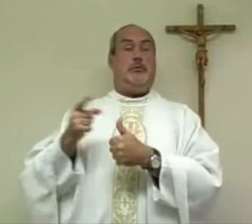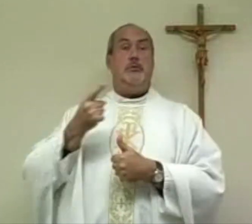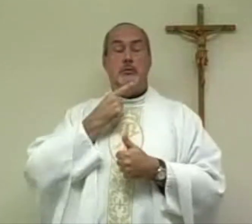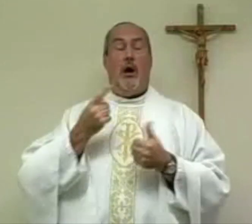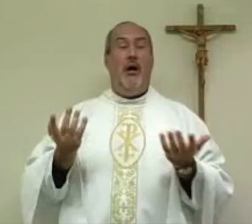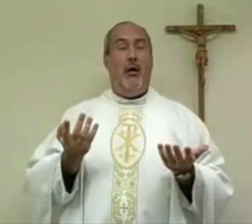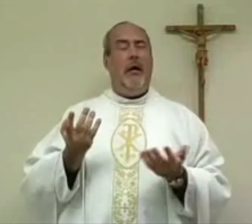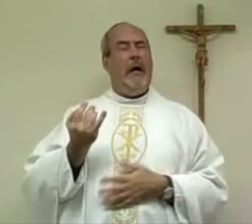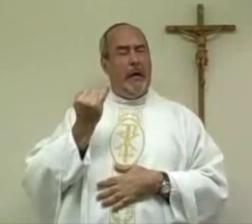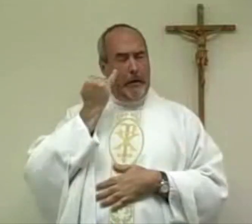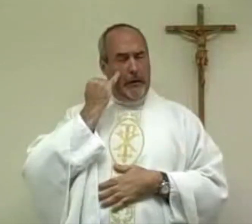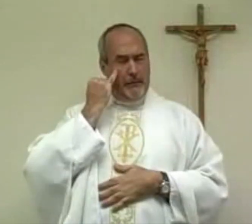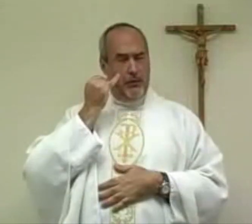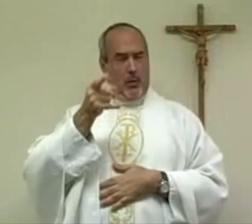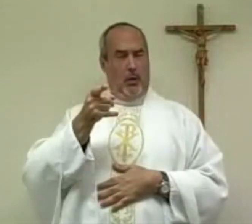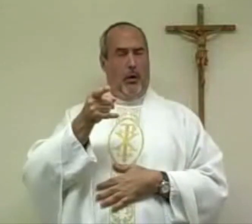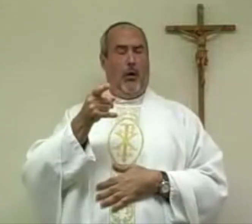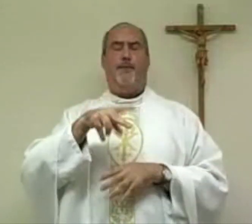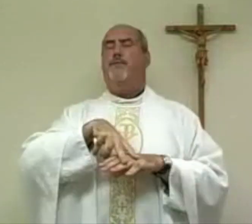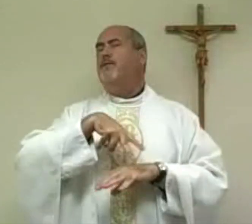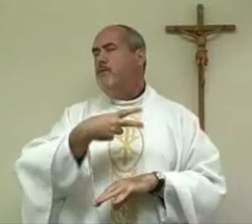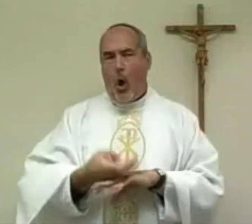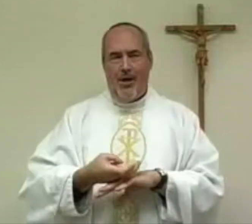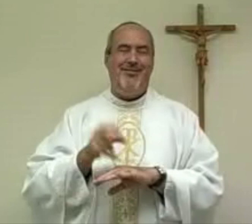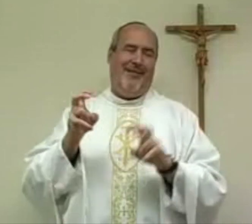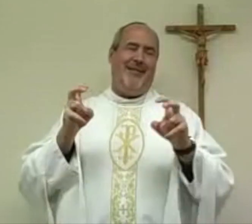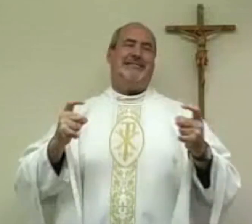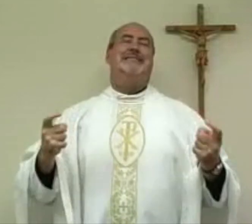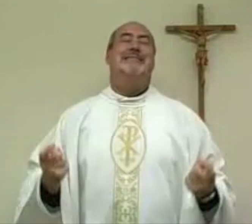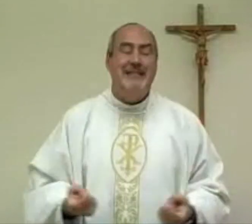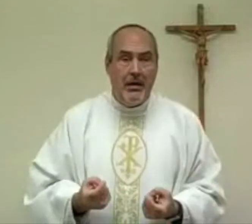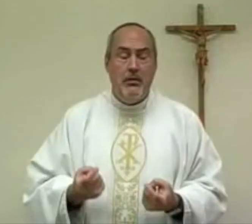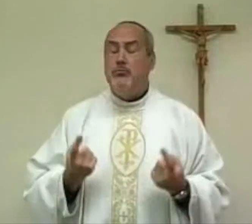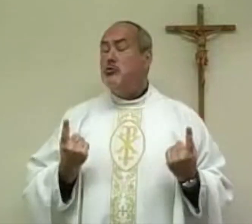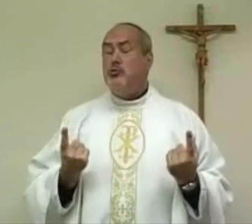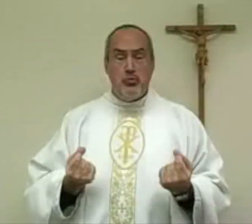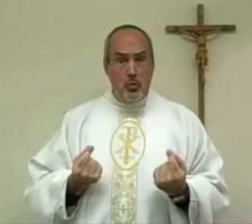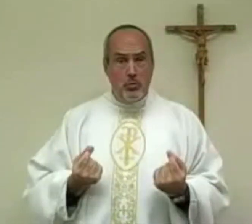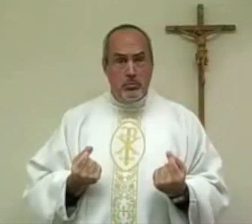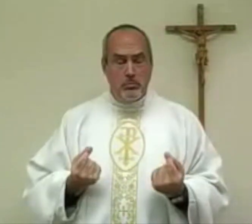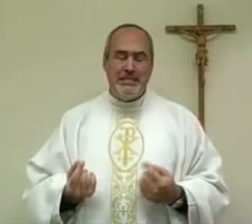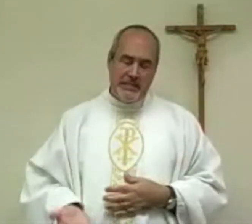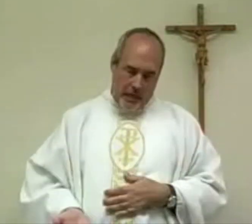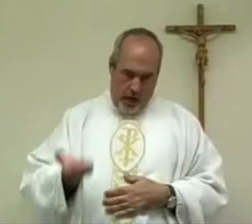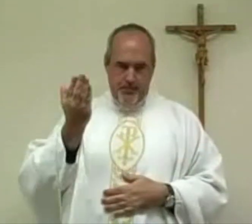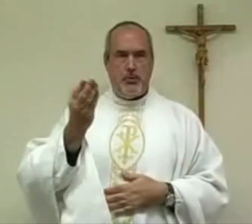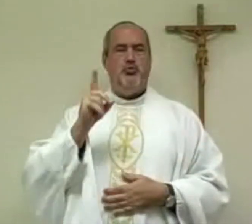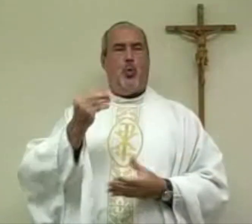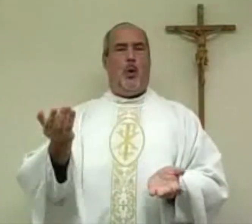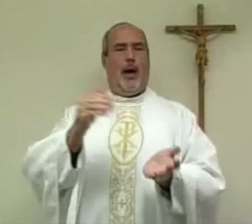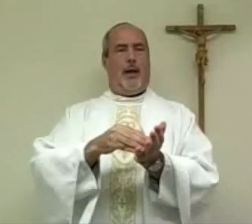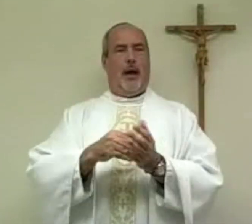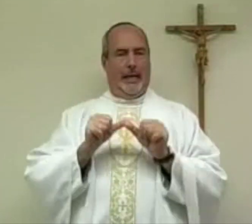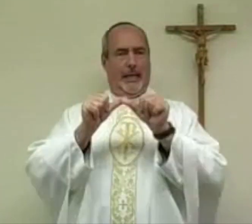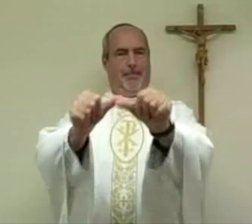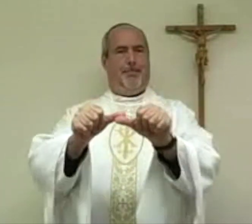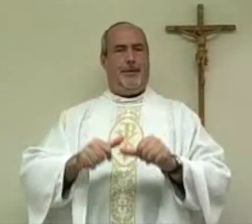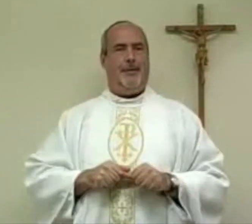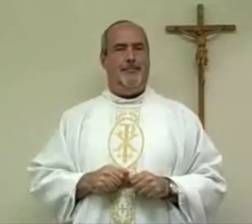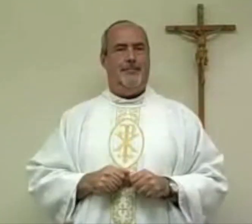said. He gave us some good advice. He said that if you fall or sin, you need to just get up and try